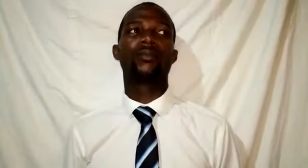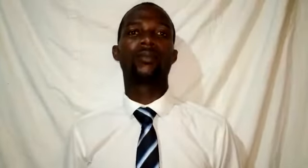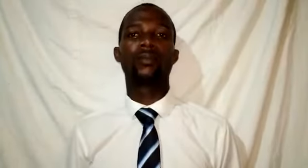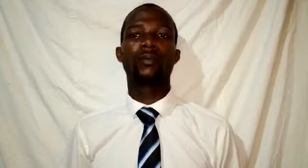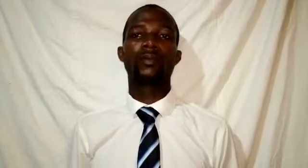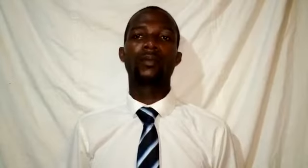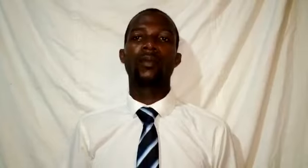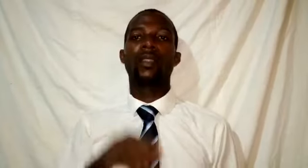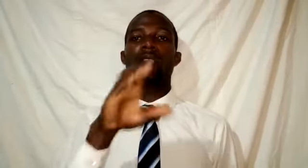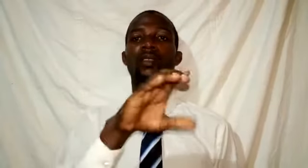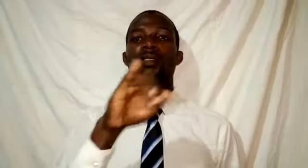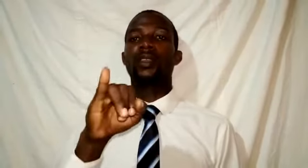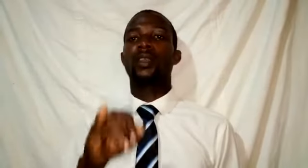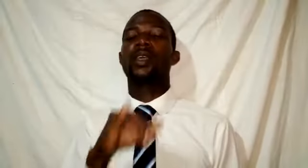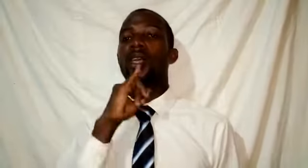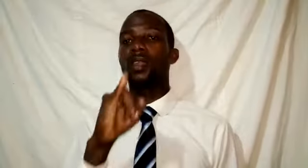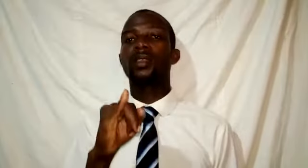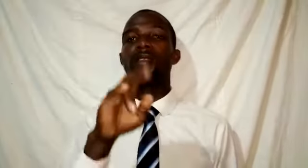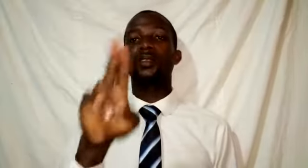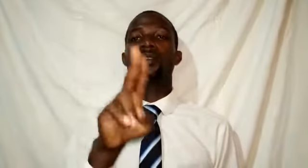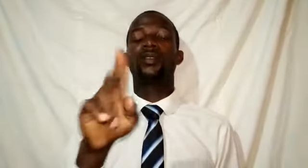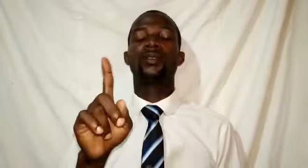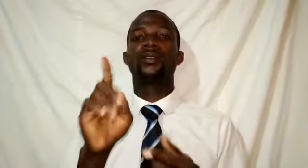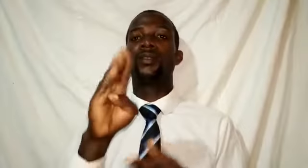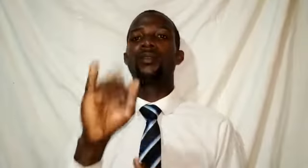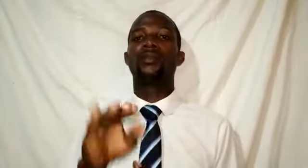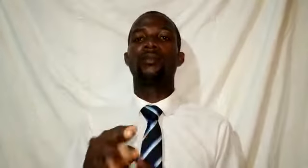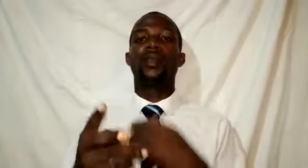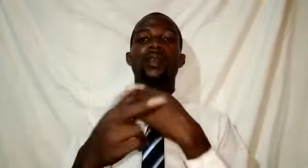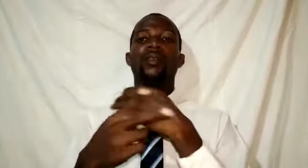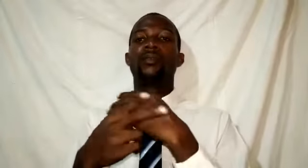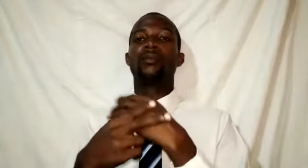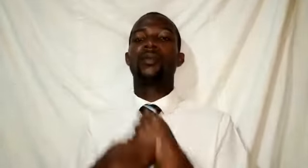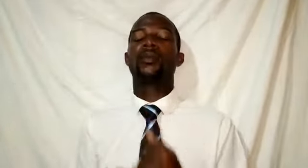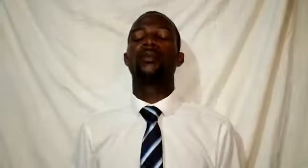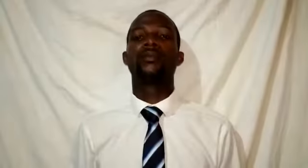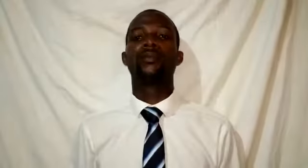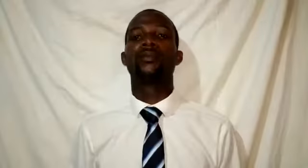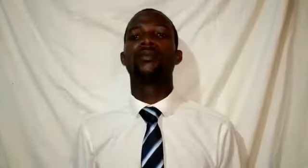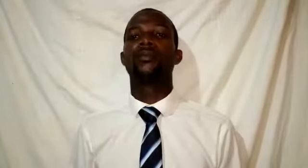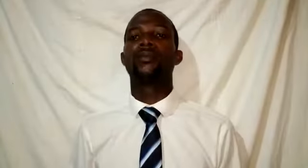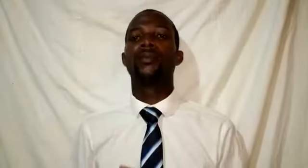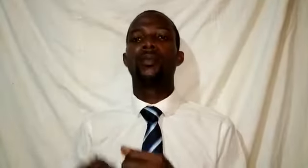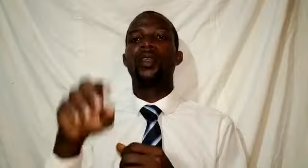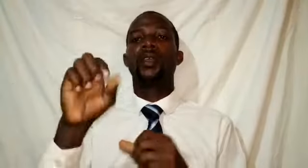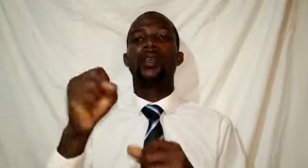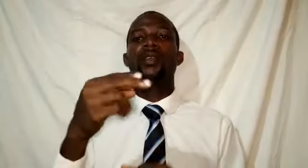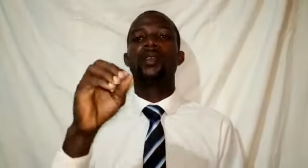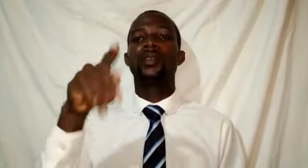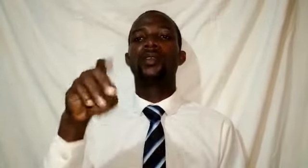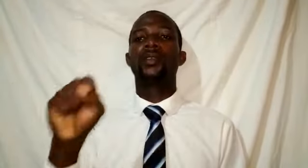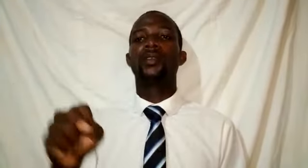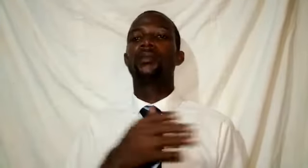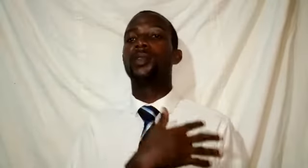Compound interest is used by banks, shops, and